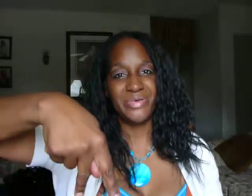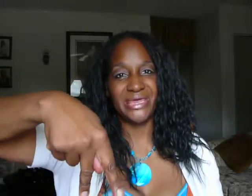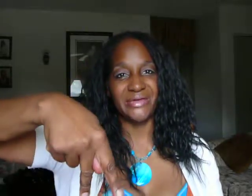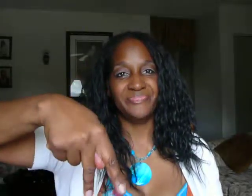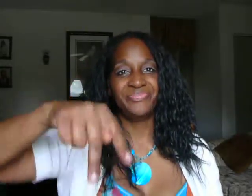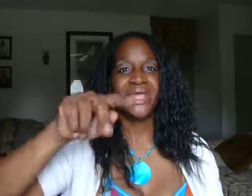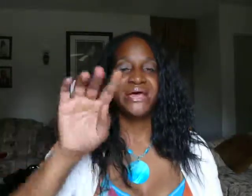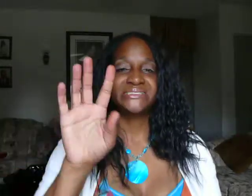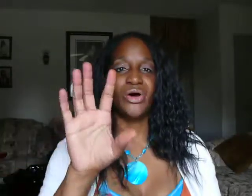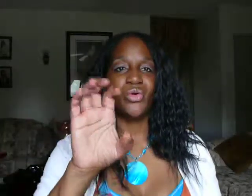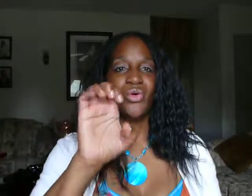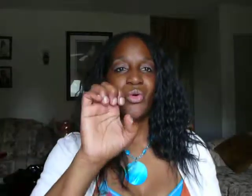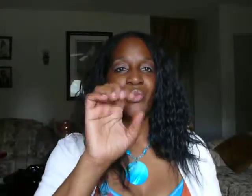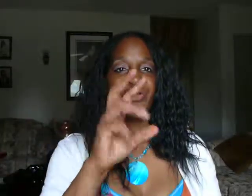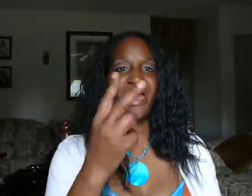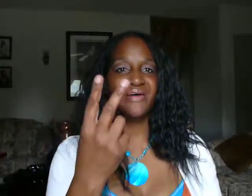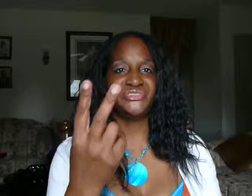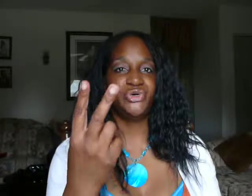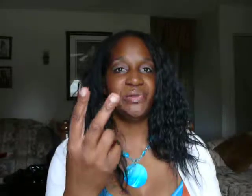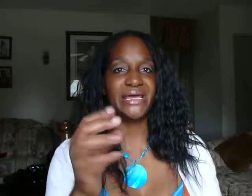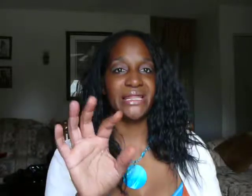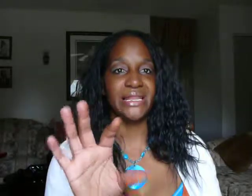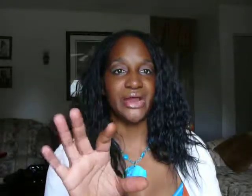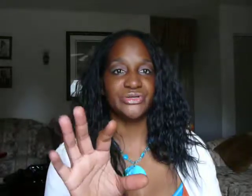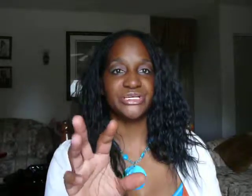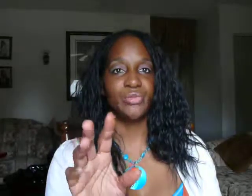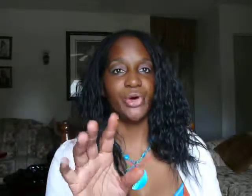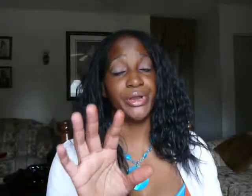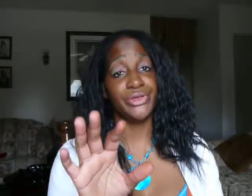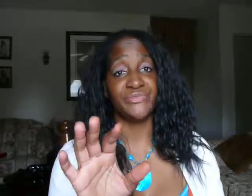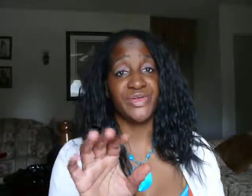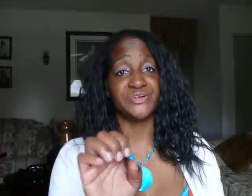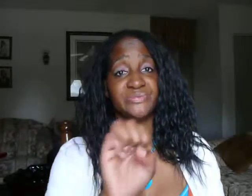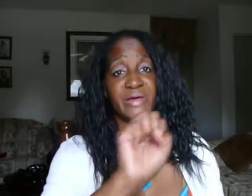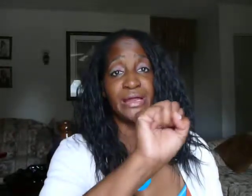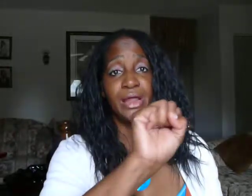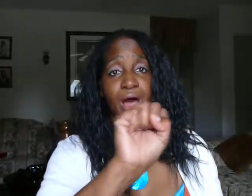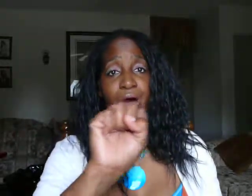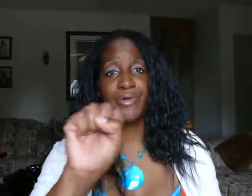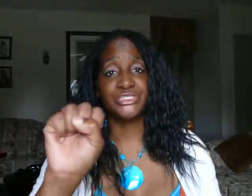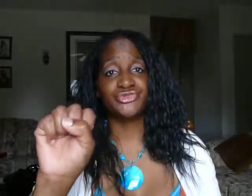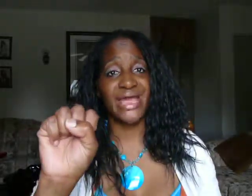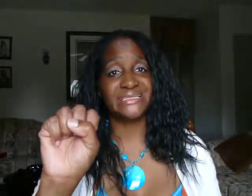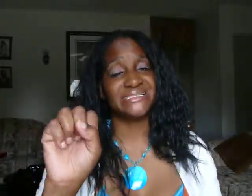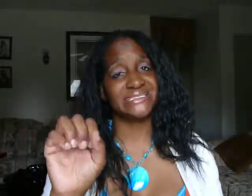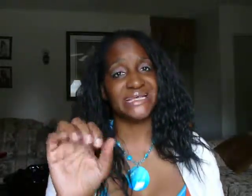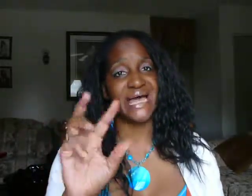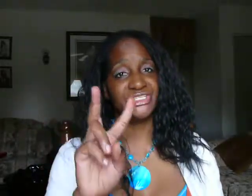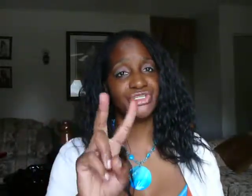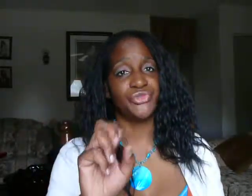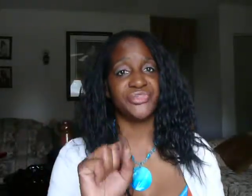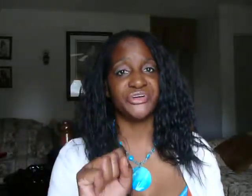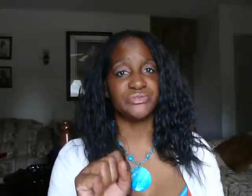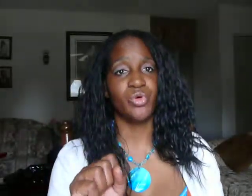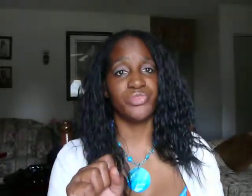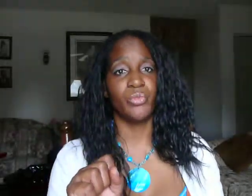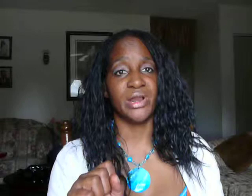S-L-E-P. So when you have duplicate letters in a word and your finger spelling, always drag it to the side to show that there's more than one of